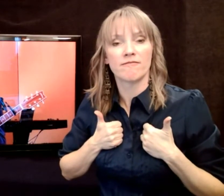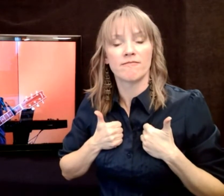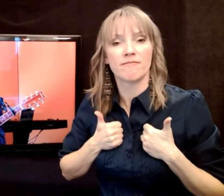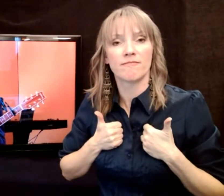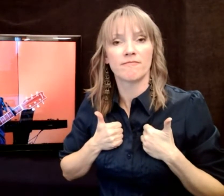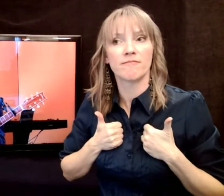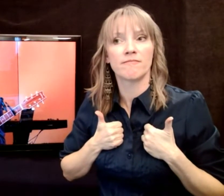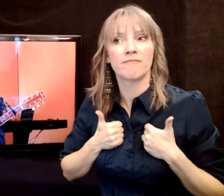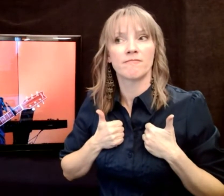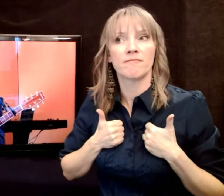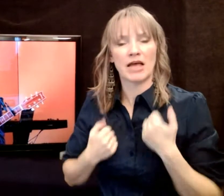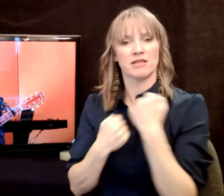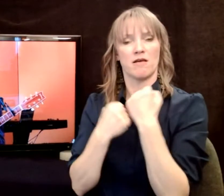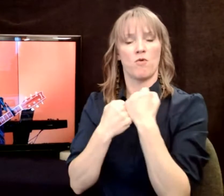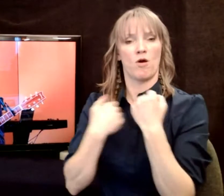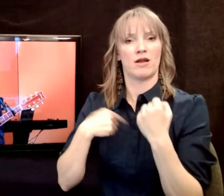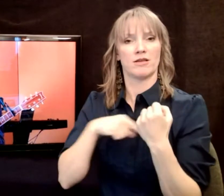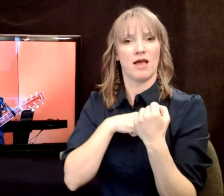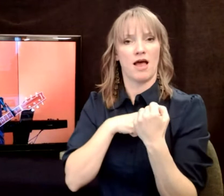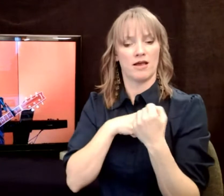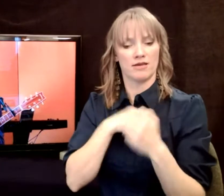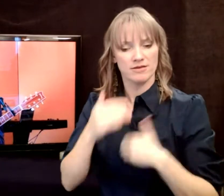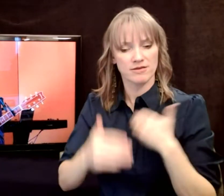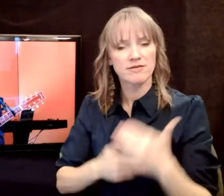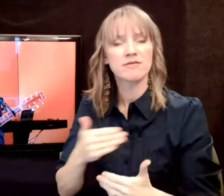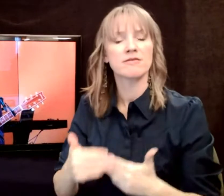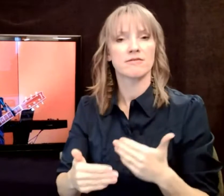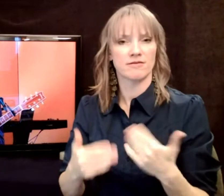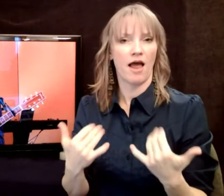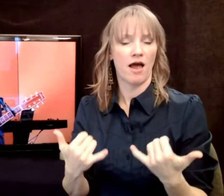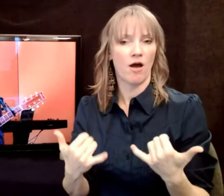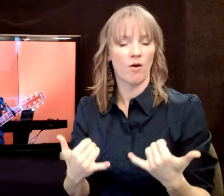that carries us, supports us now.